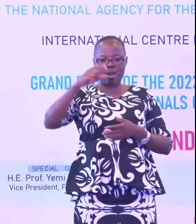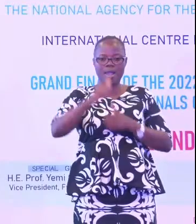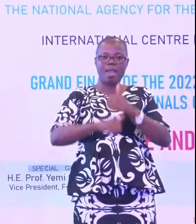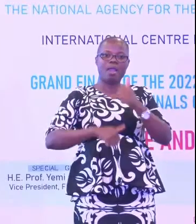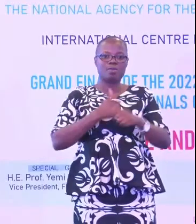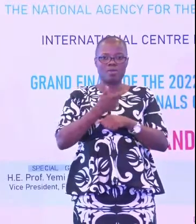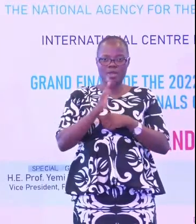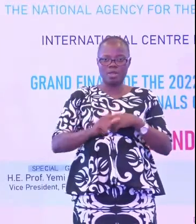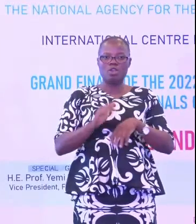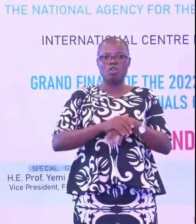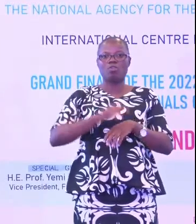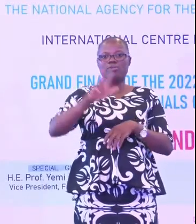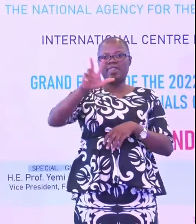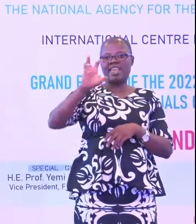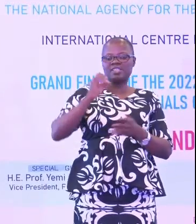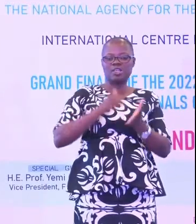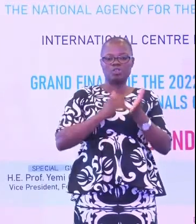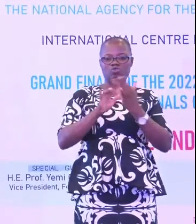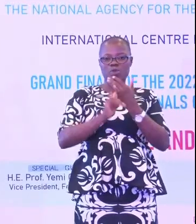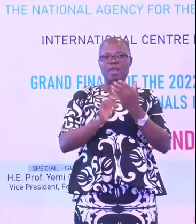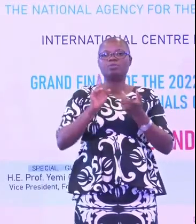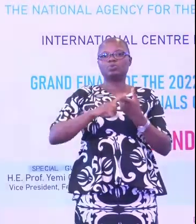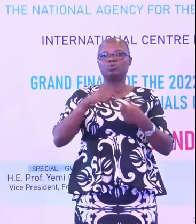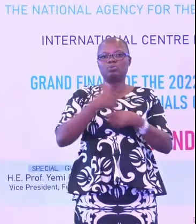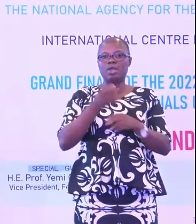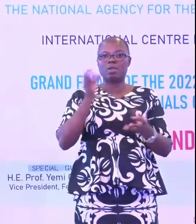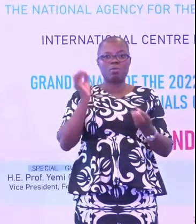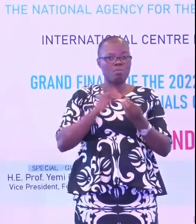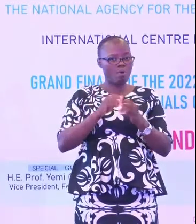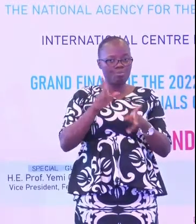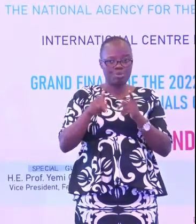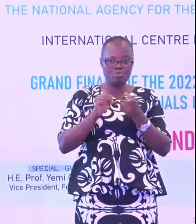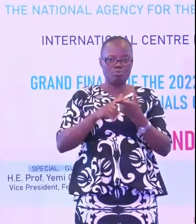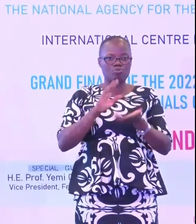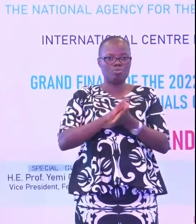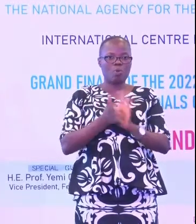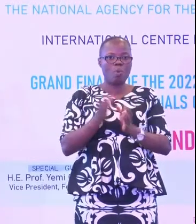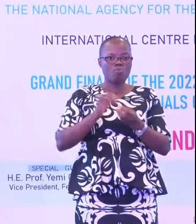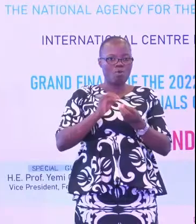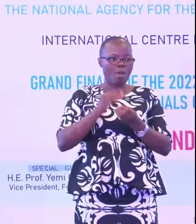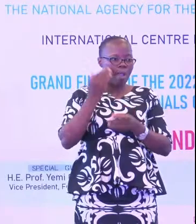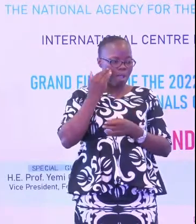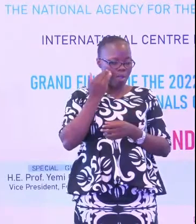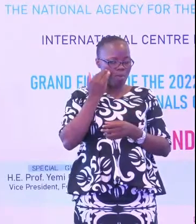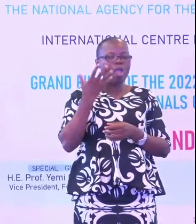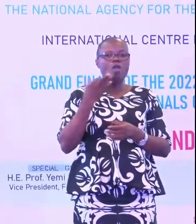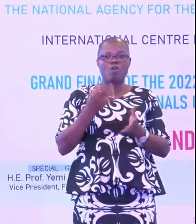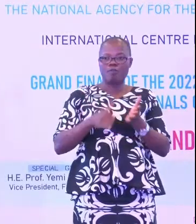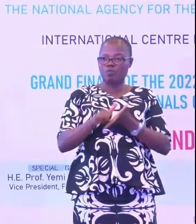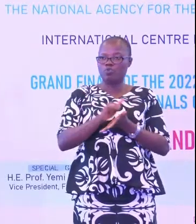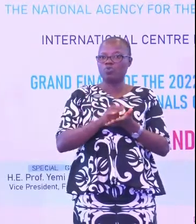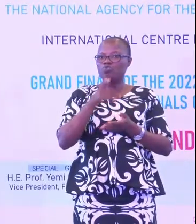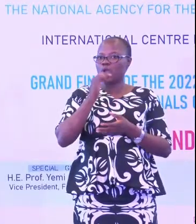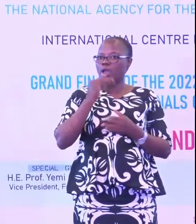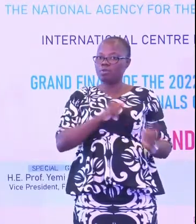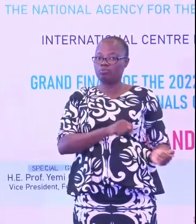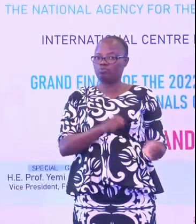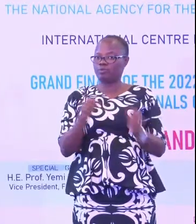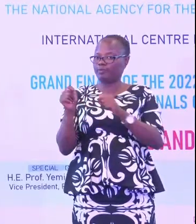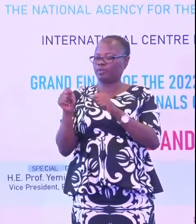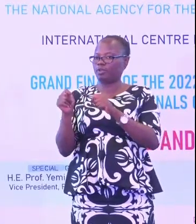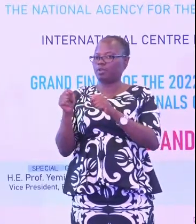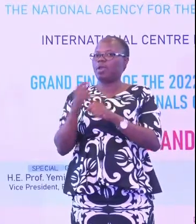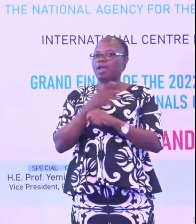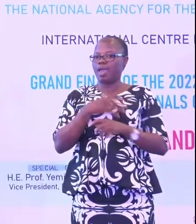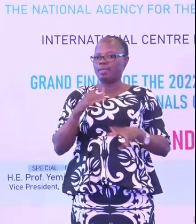on the 30th of July to make more people become more aware of those who have been trafficked